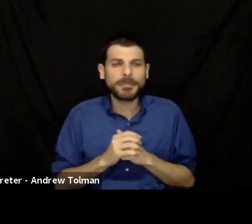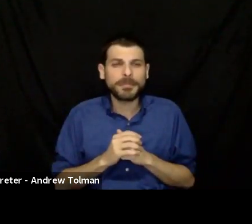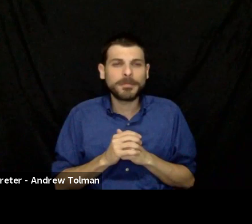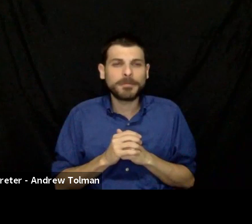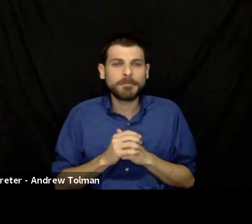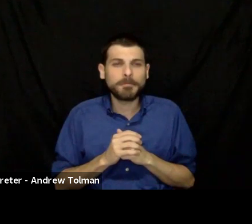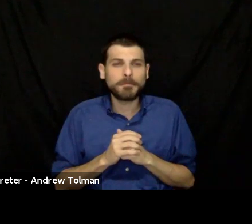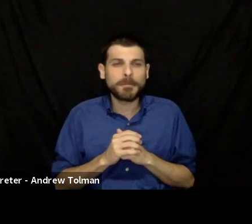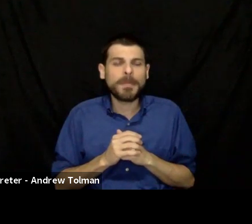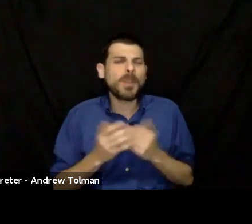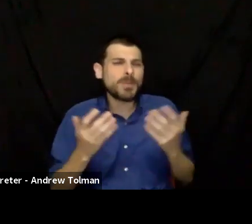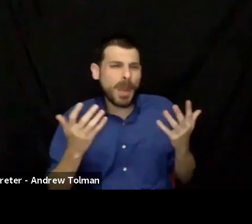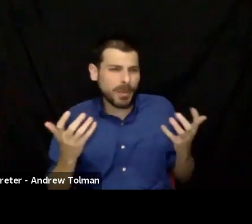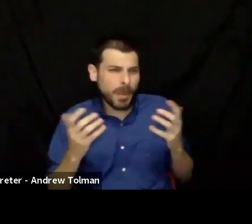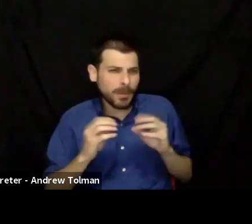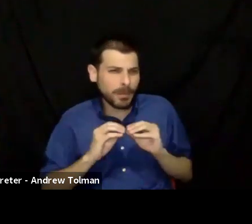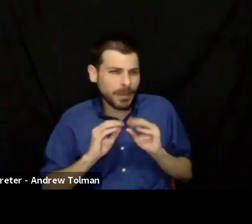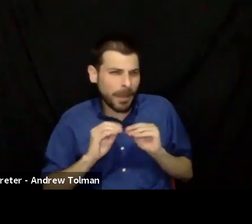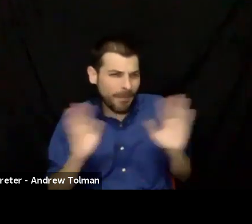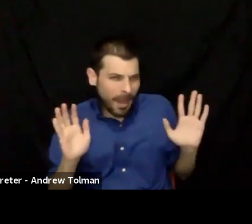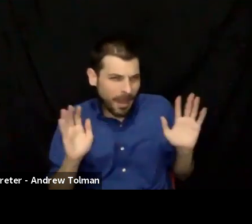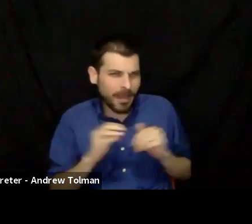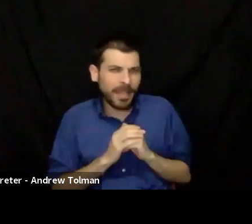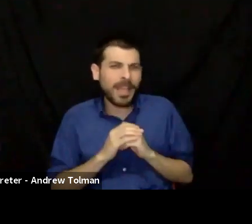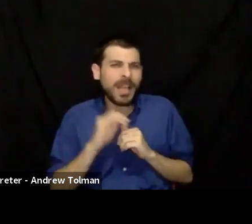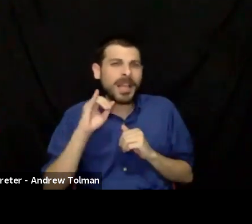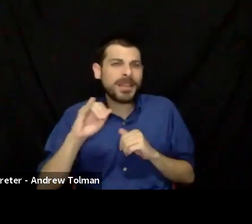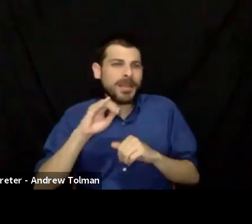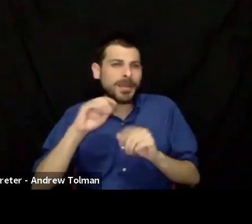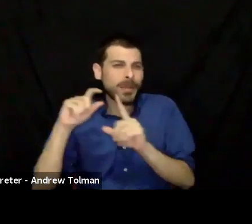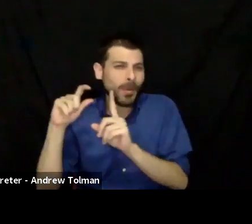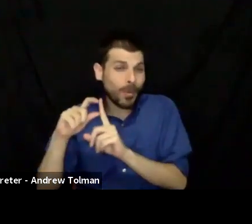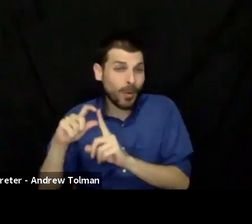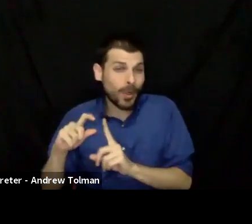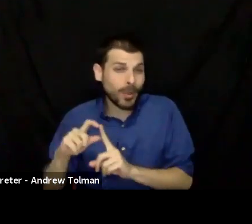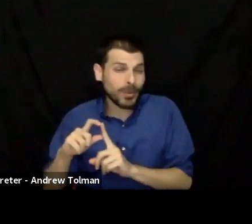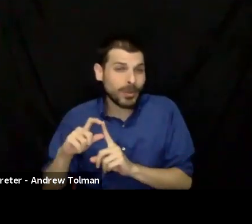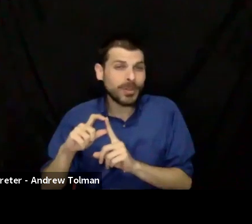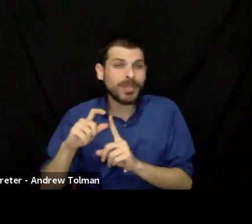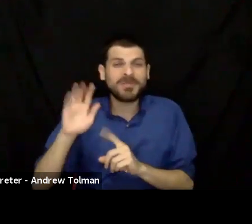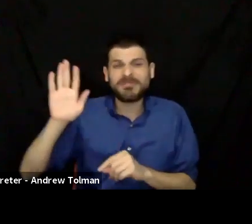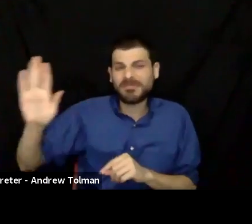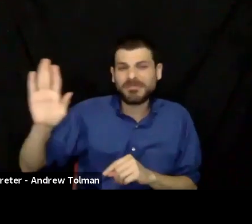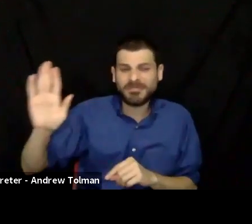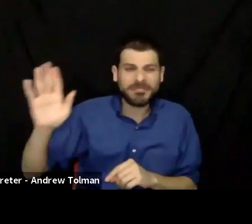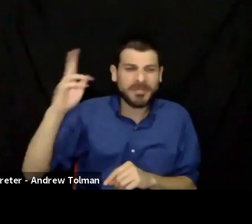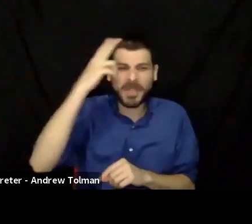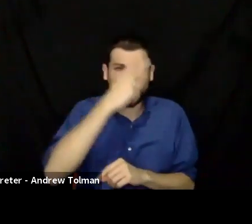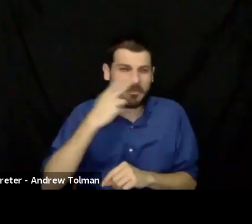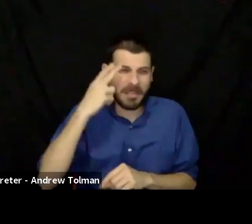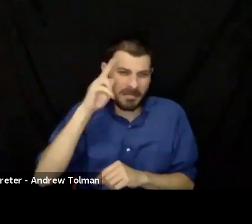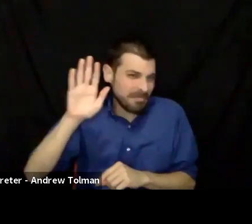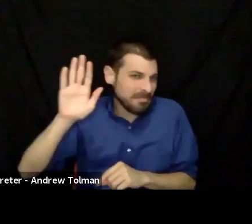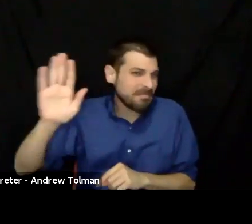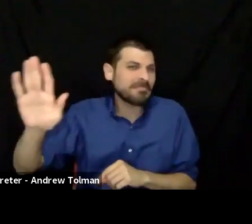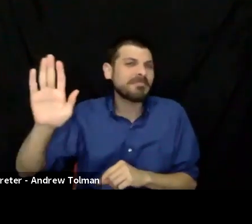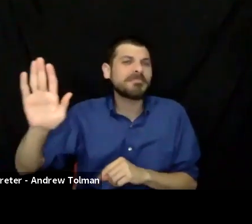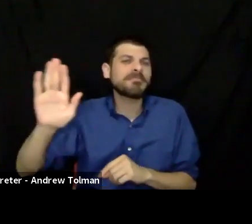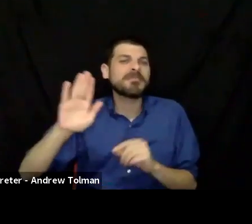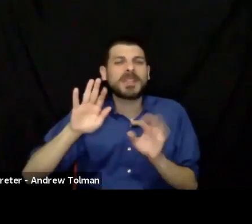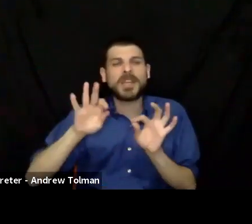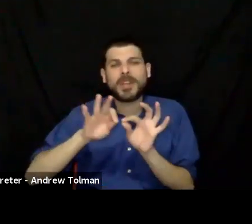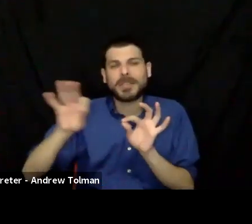just wanted to clarify too that the chorus that is in Hawaiian, those are not my original words. It's from an old hymn that my grandma Havea would